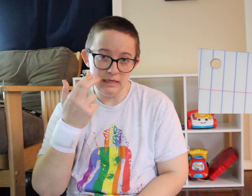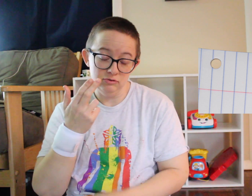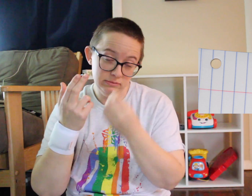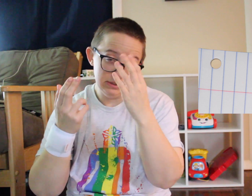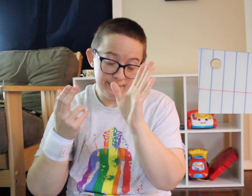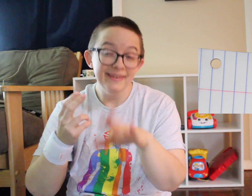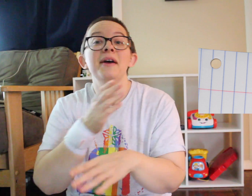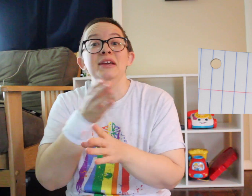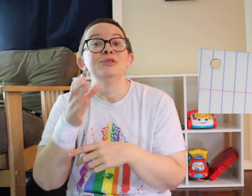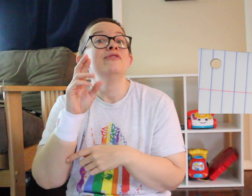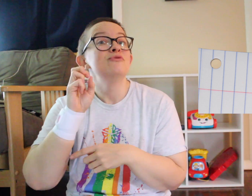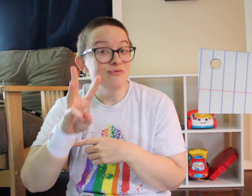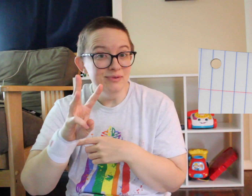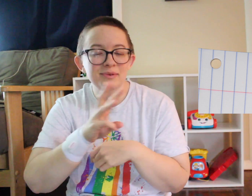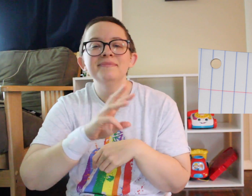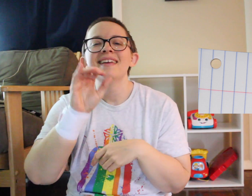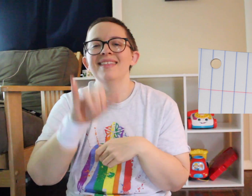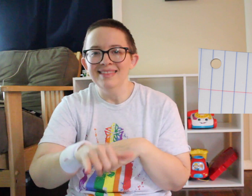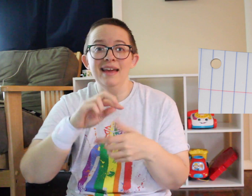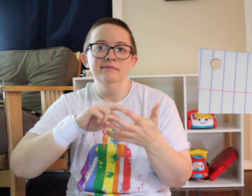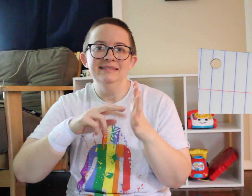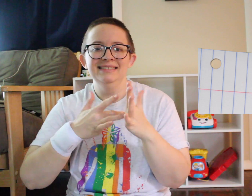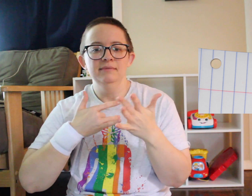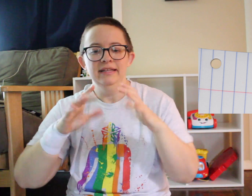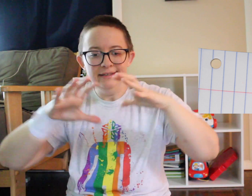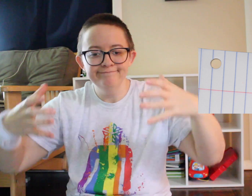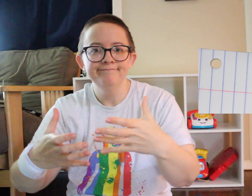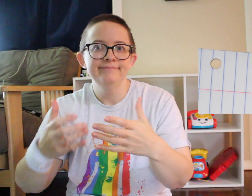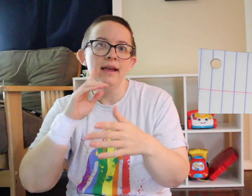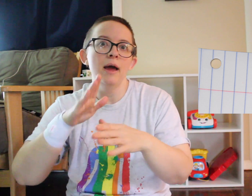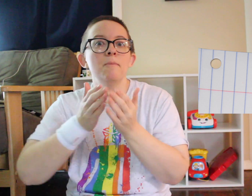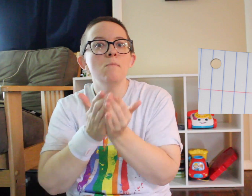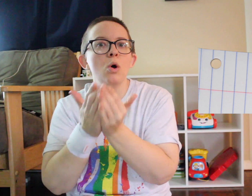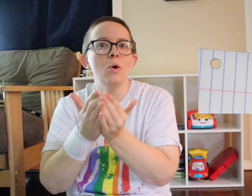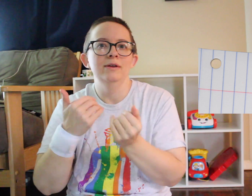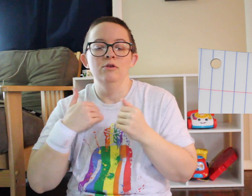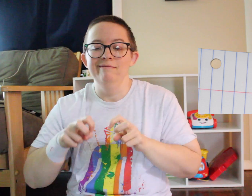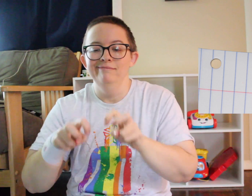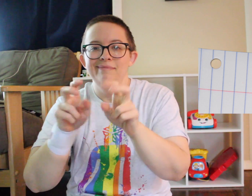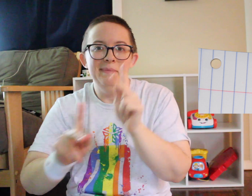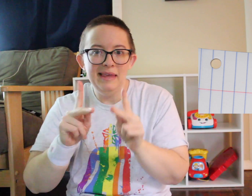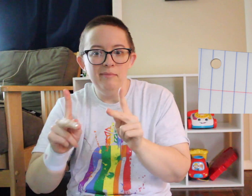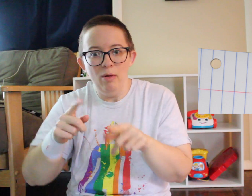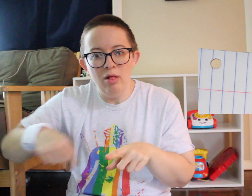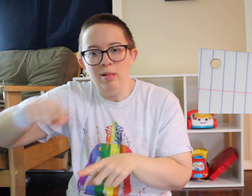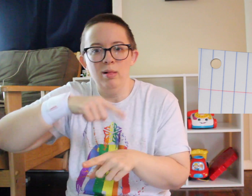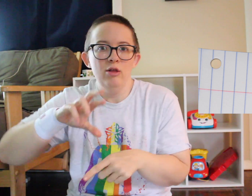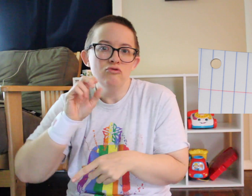the ashes. Duh. But for crew, that just means it tends to be like a group of people, like on a boat. You have a group of people that